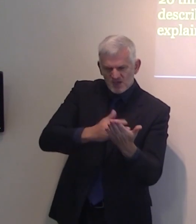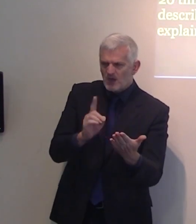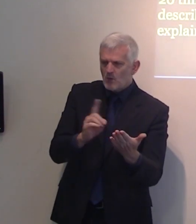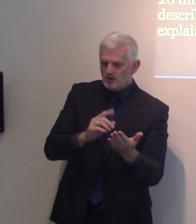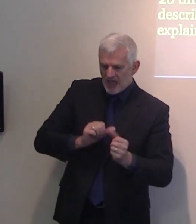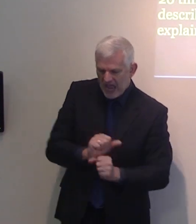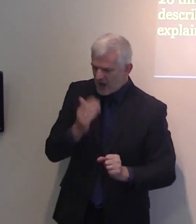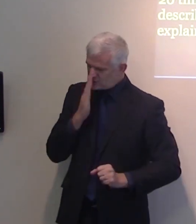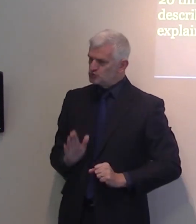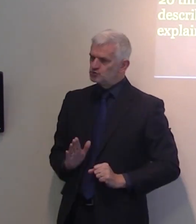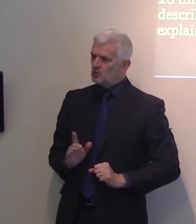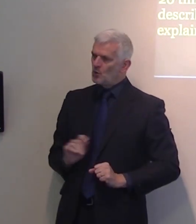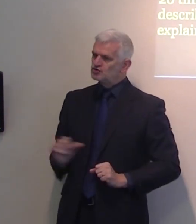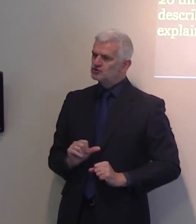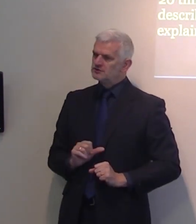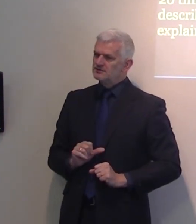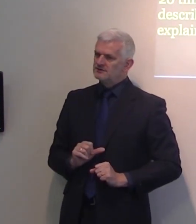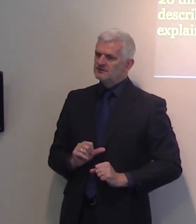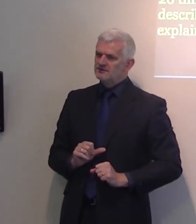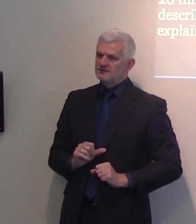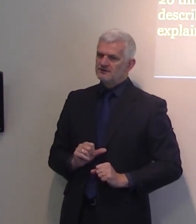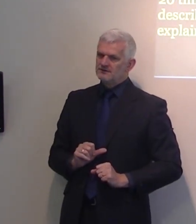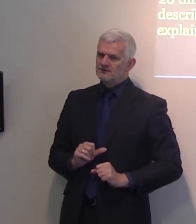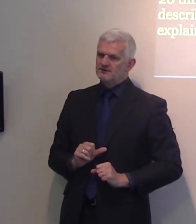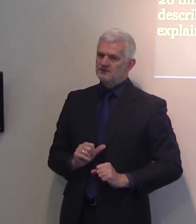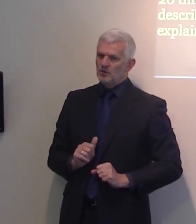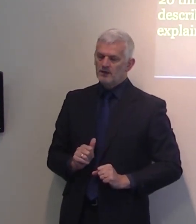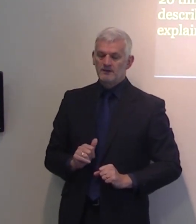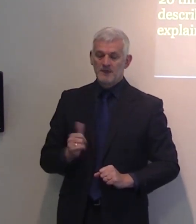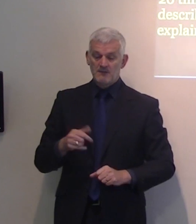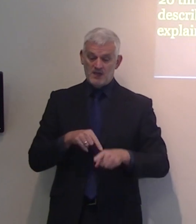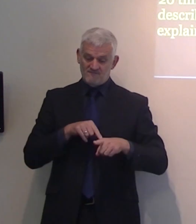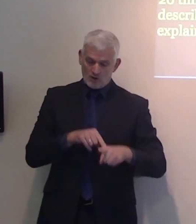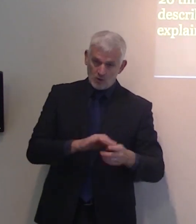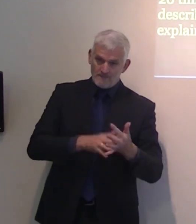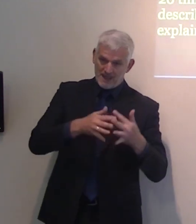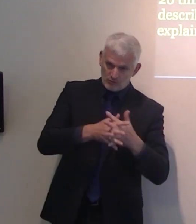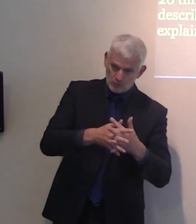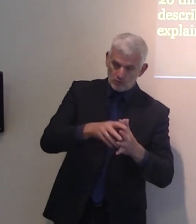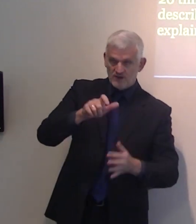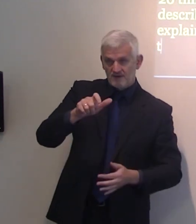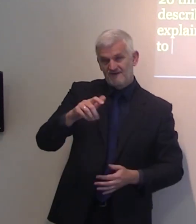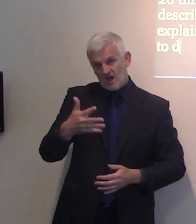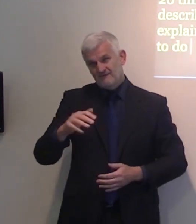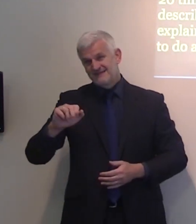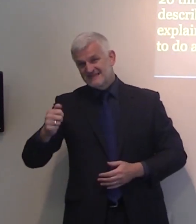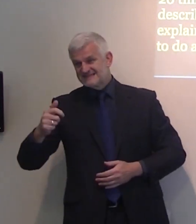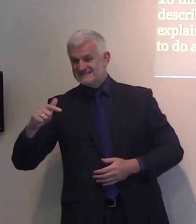don't do what is happening in Matthew 5, 6 and 7 to be saved. But because we are saved, this is